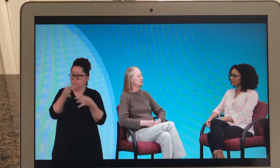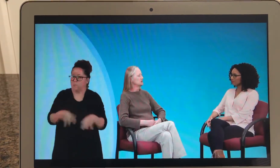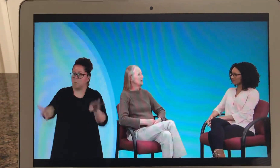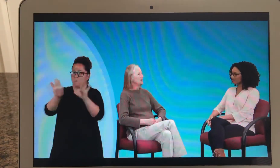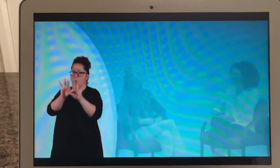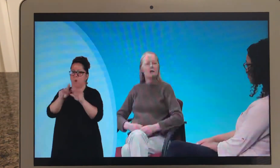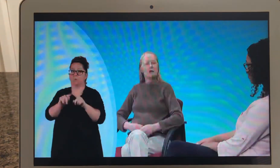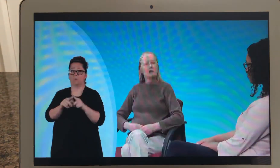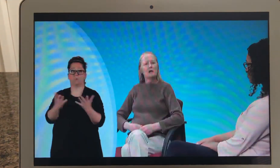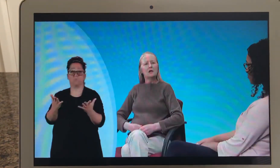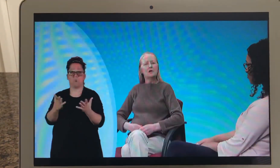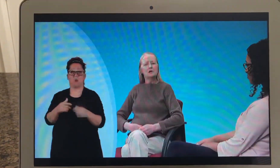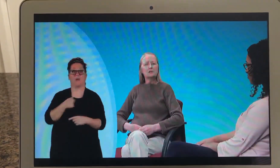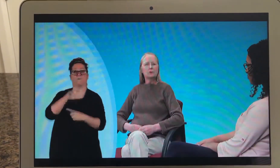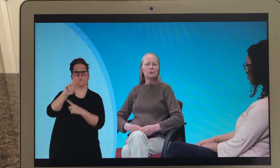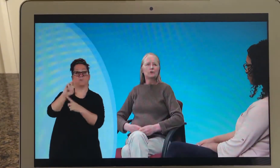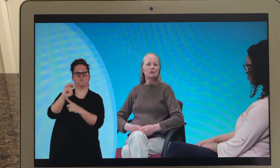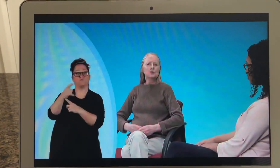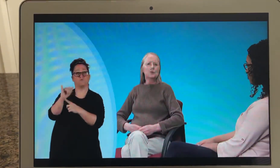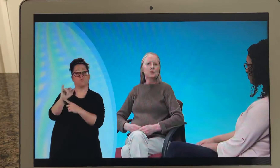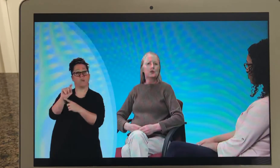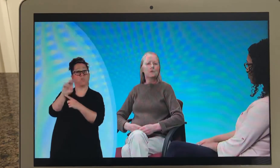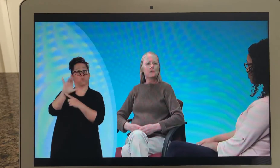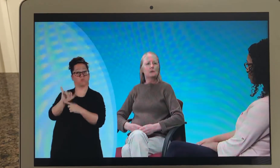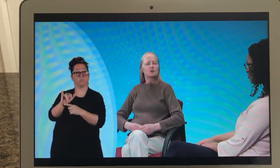and audio.